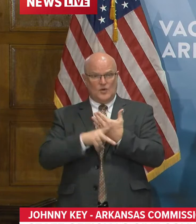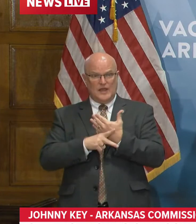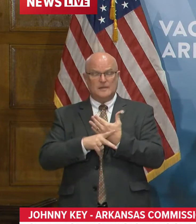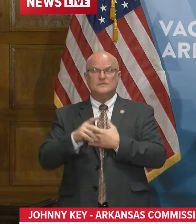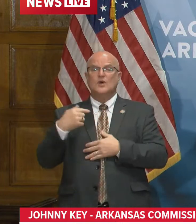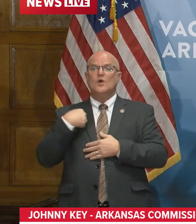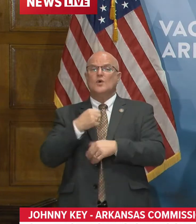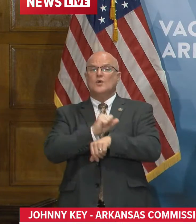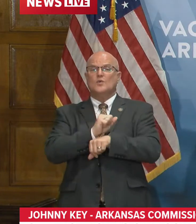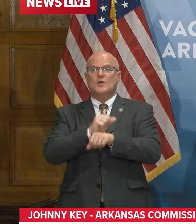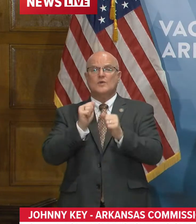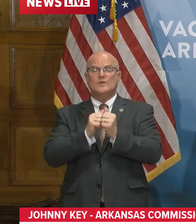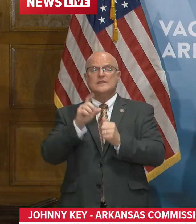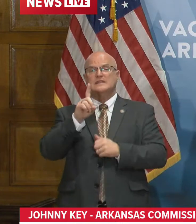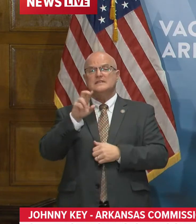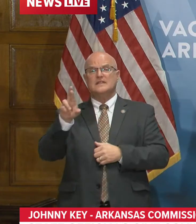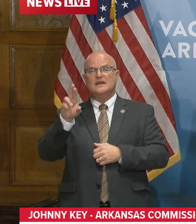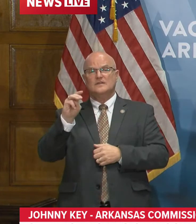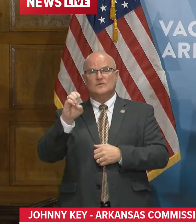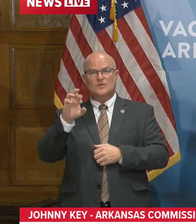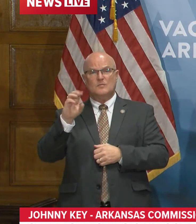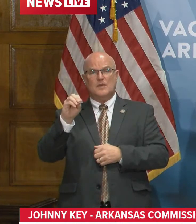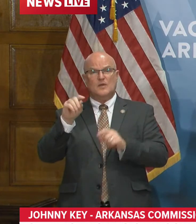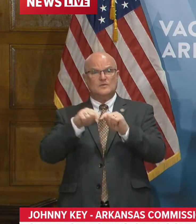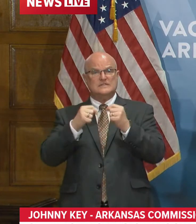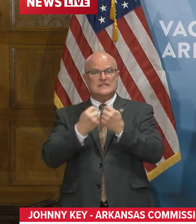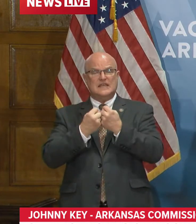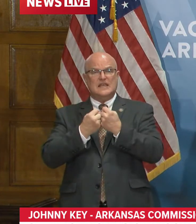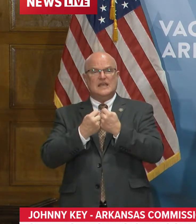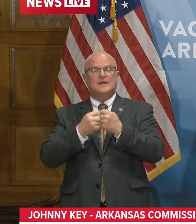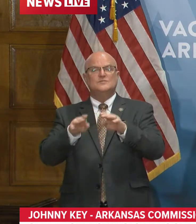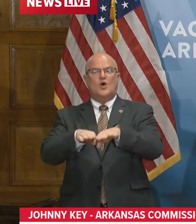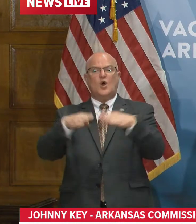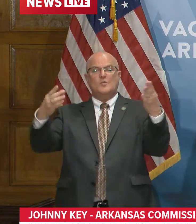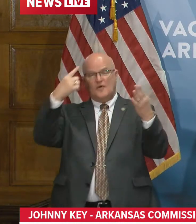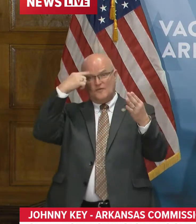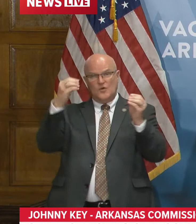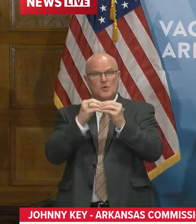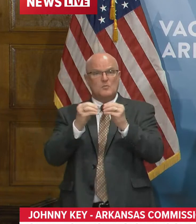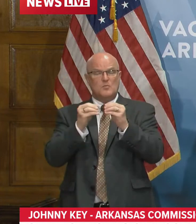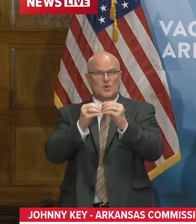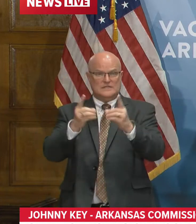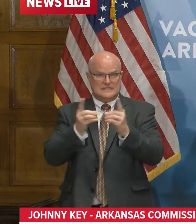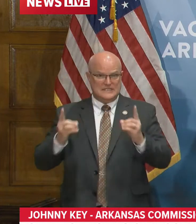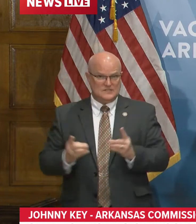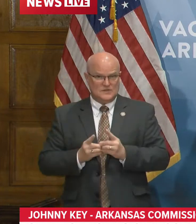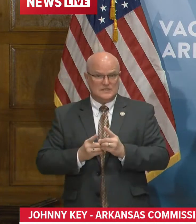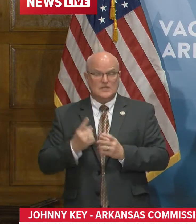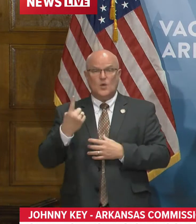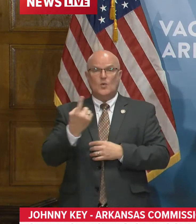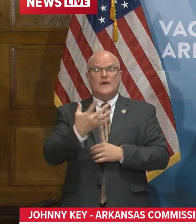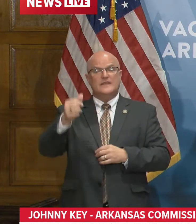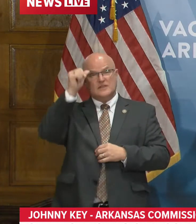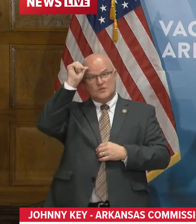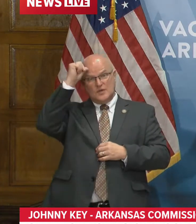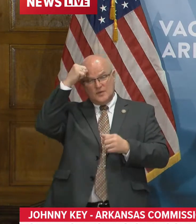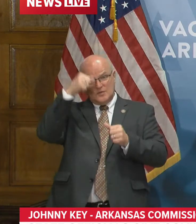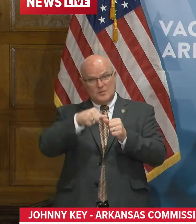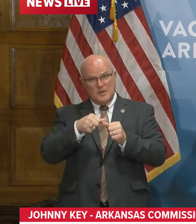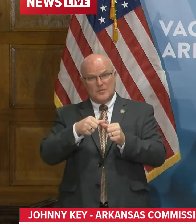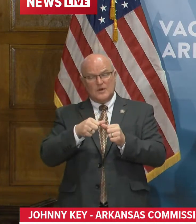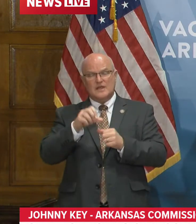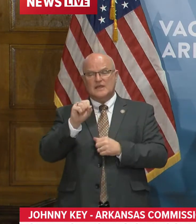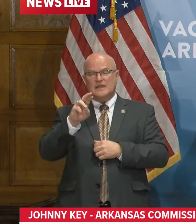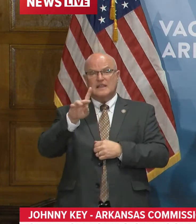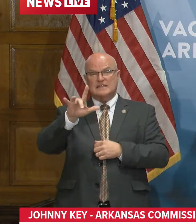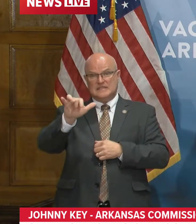And so we're working with Dr. Romero's team to open that up to those districts. And one thing to keep in mind is the supply of these, as